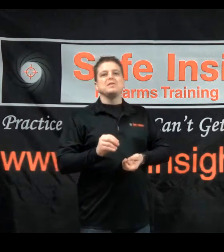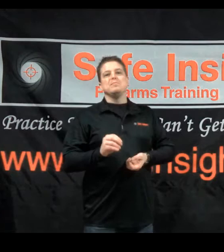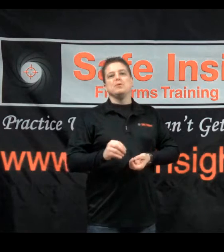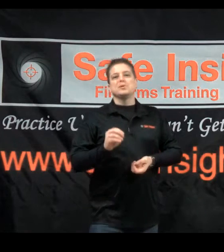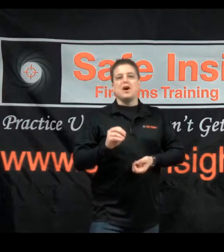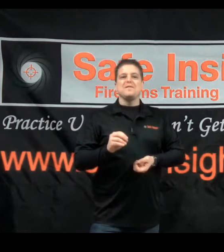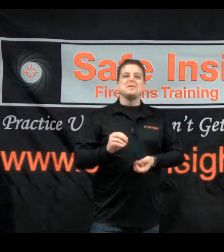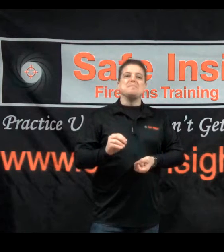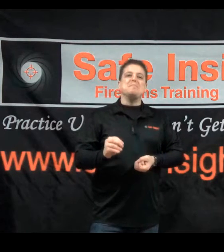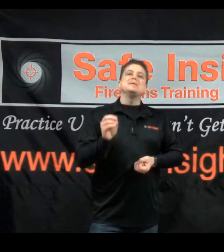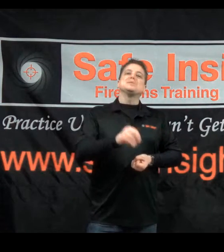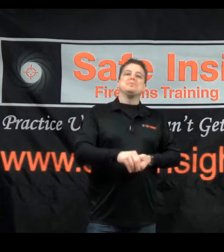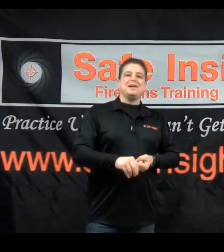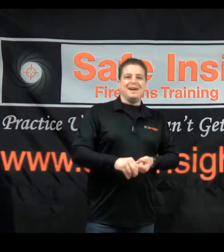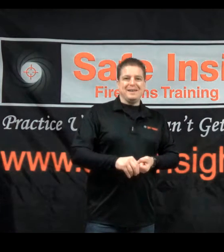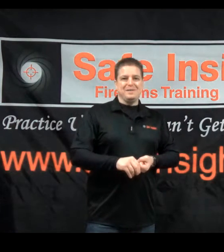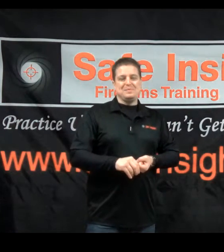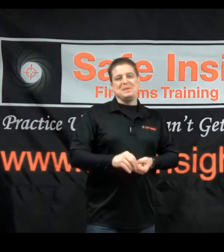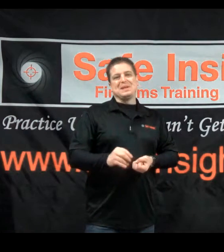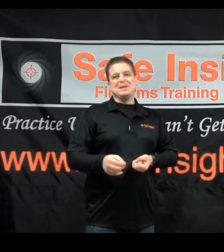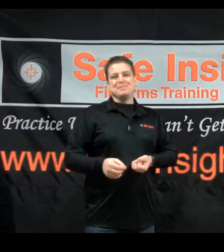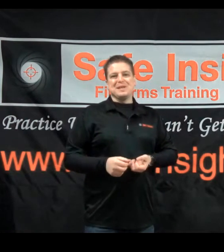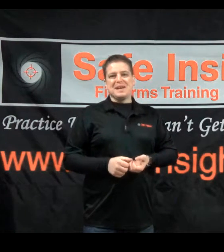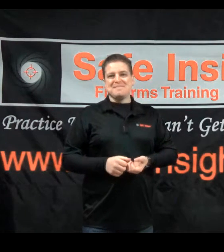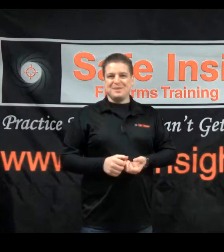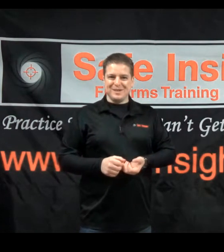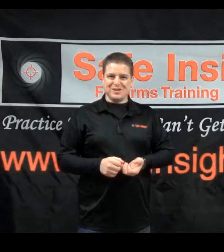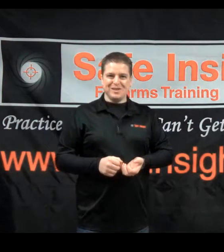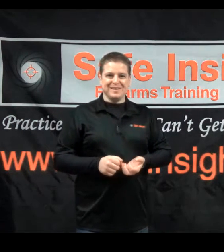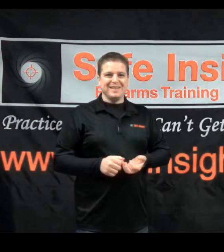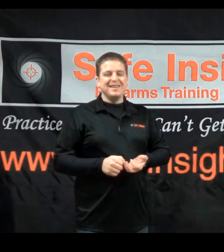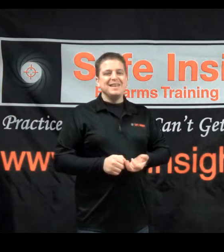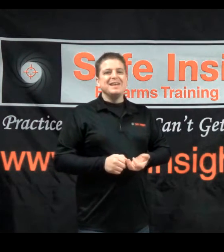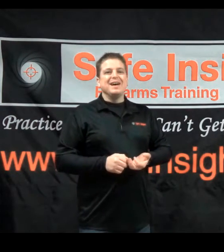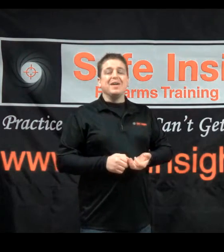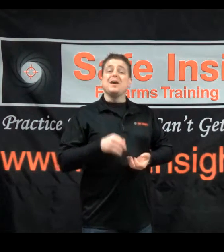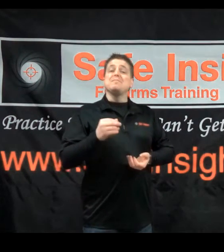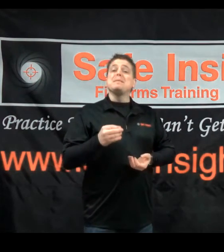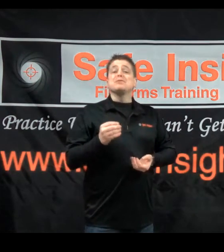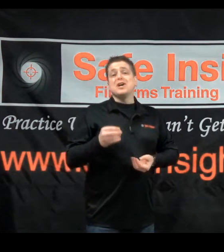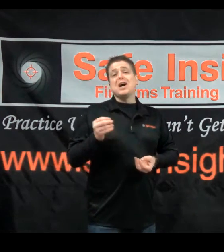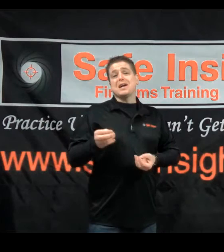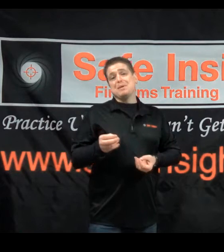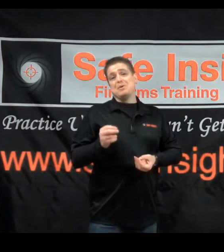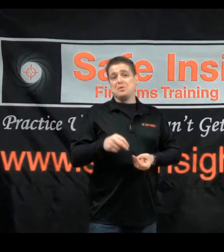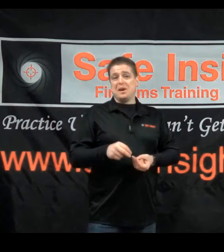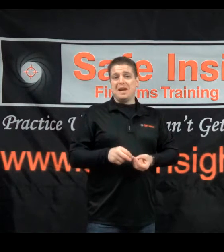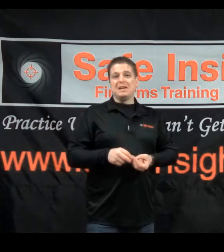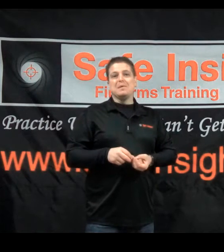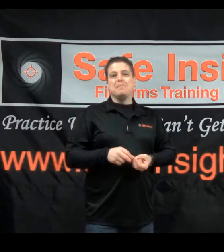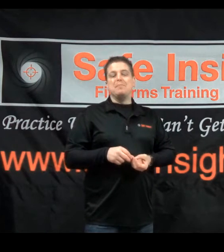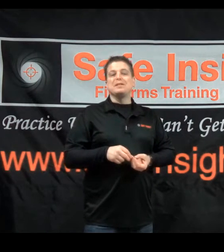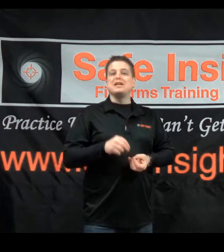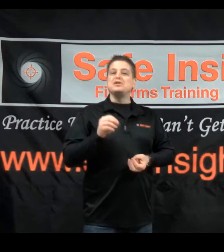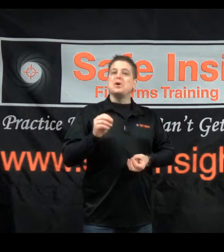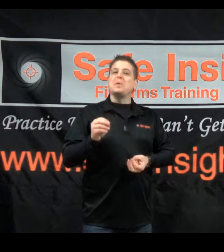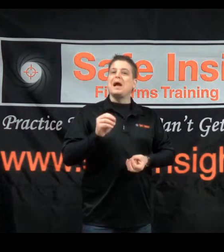most often misapplied when it comes to ammunition. A lot of people talk about grain, but they don't